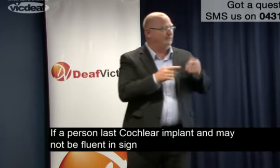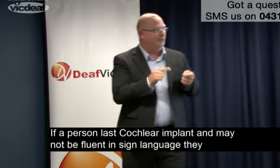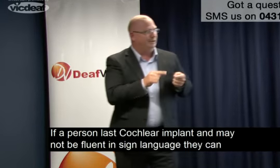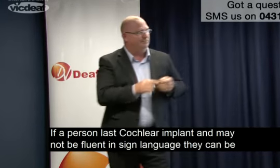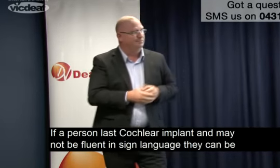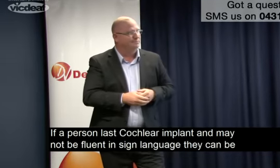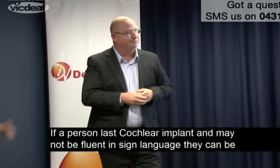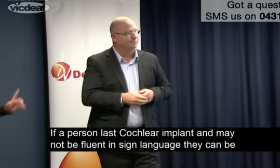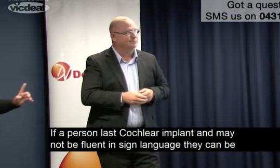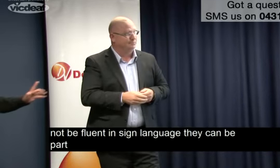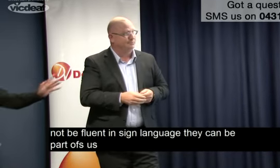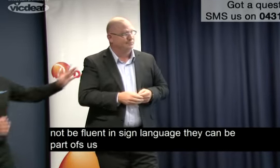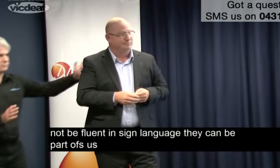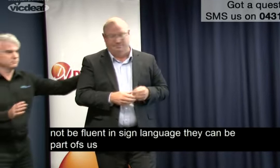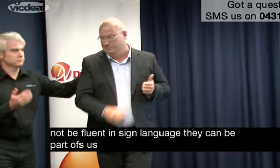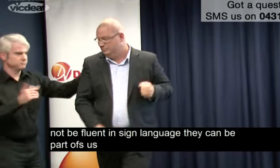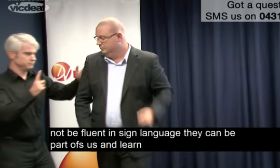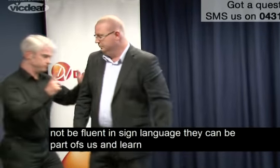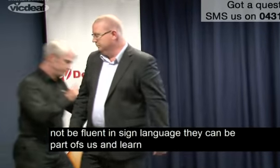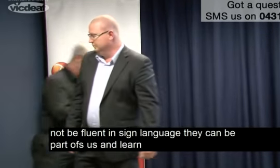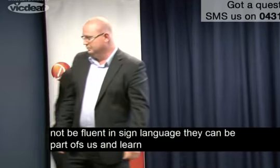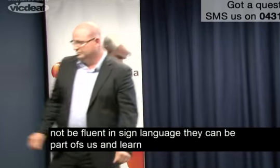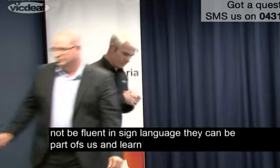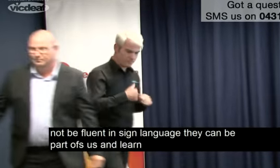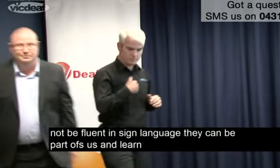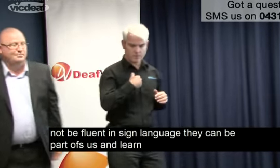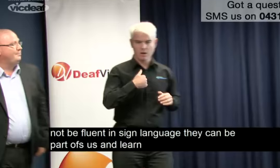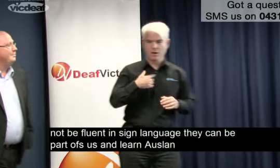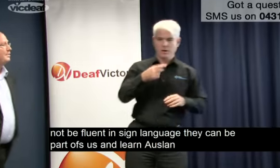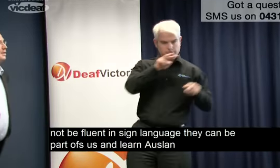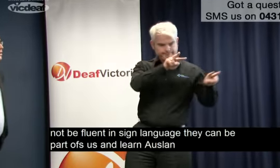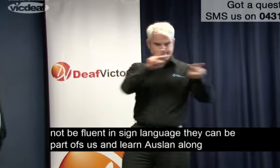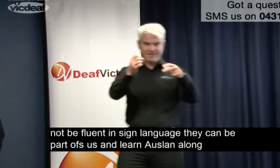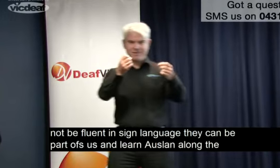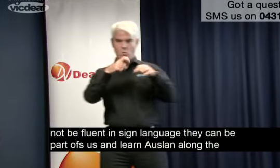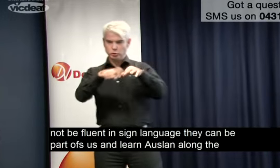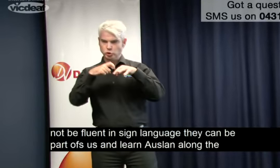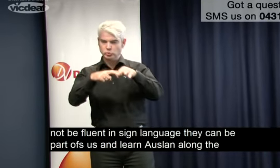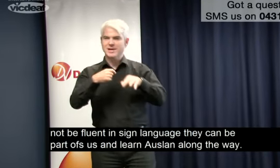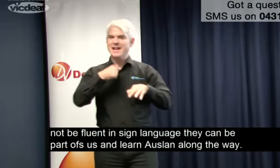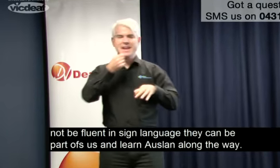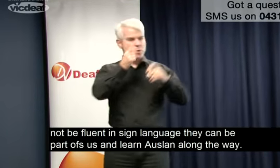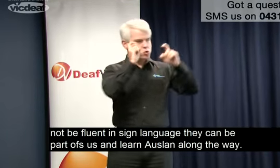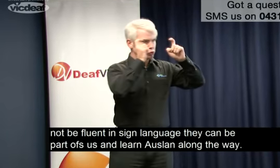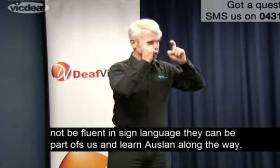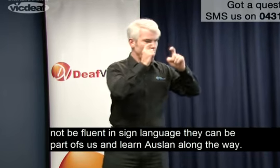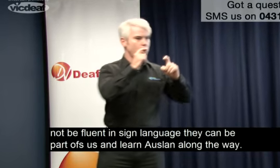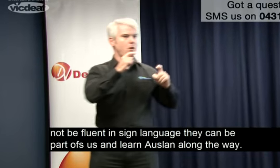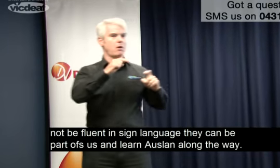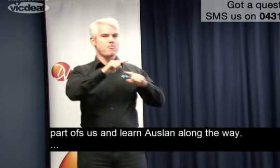So our main focus really is the preservation and respect that Auslan deserves. Looking at the various